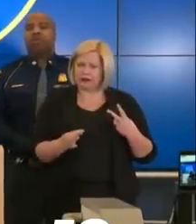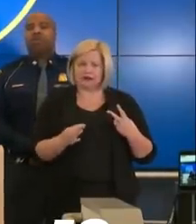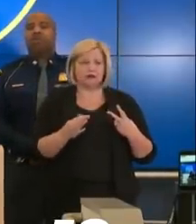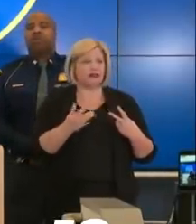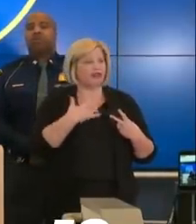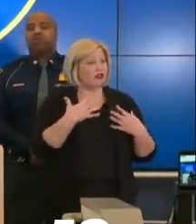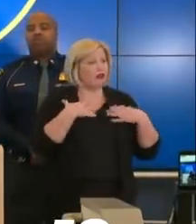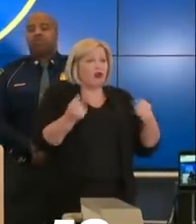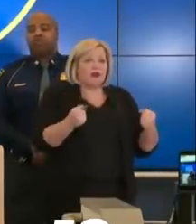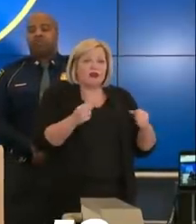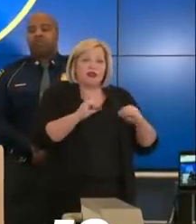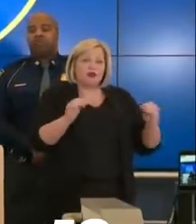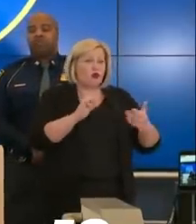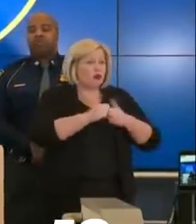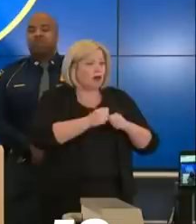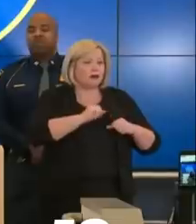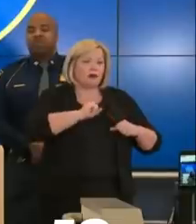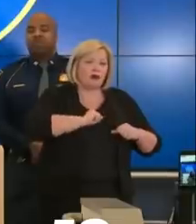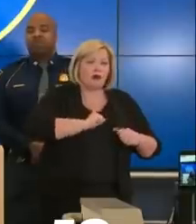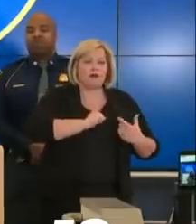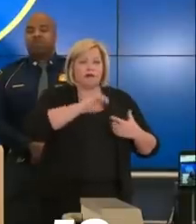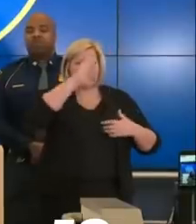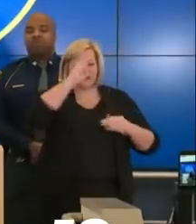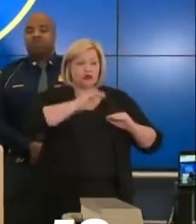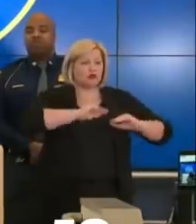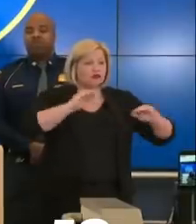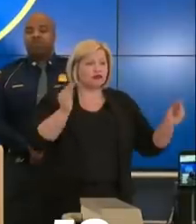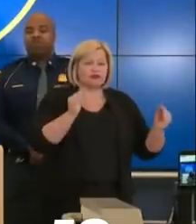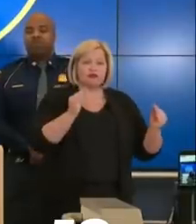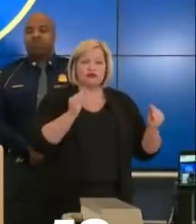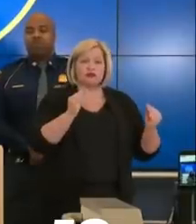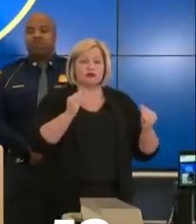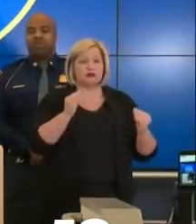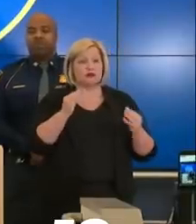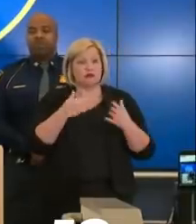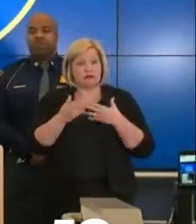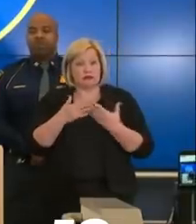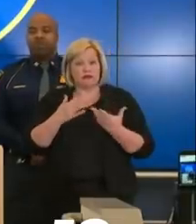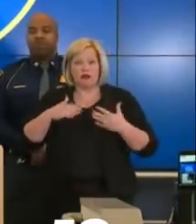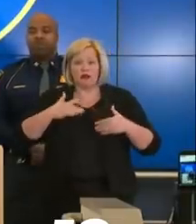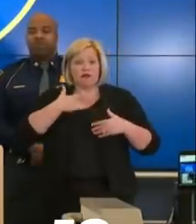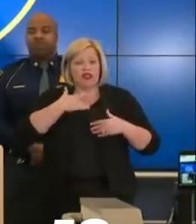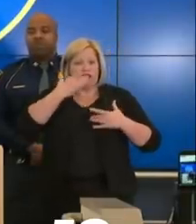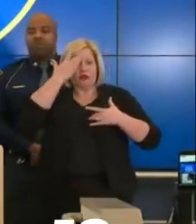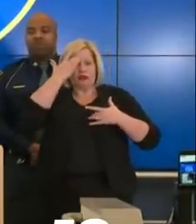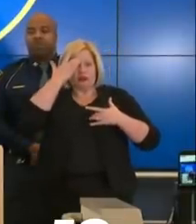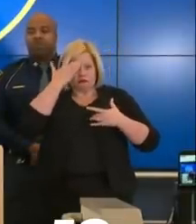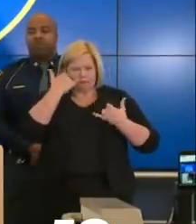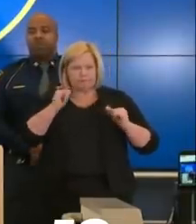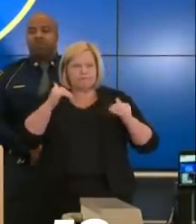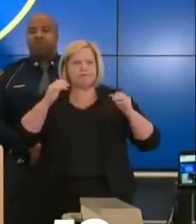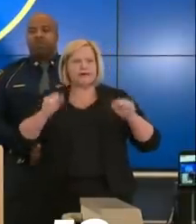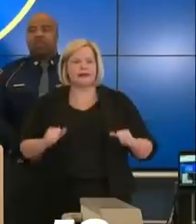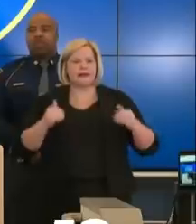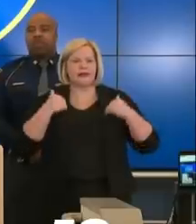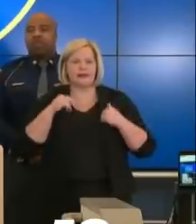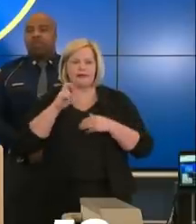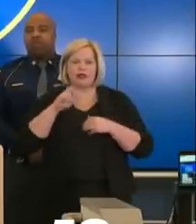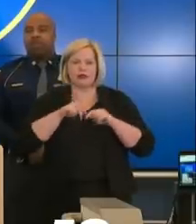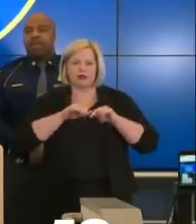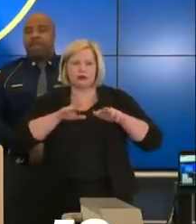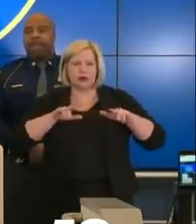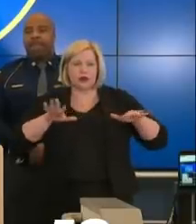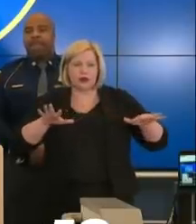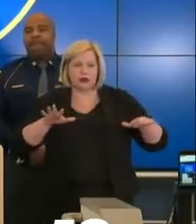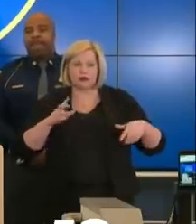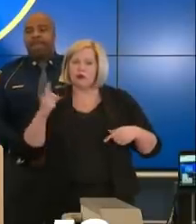are asymptomatic, you can unknowingly be carrying and spreading the virus.